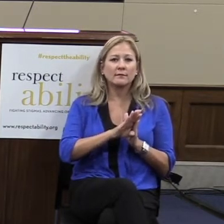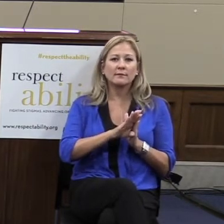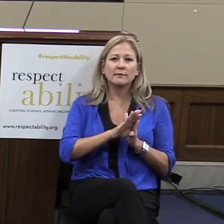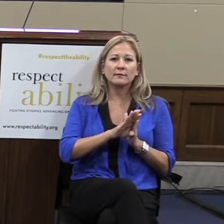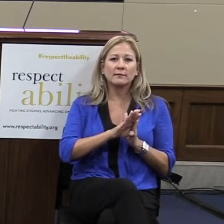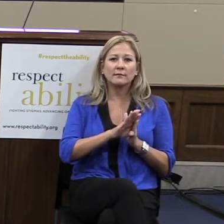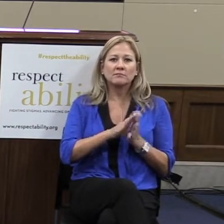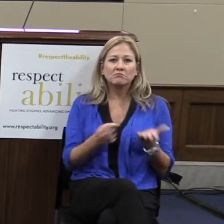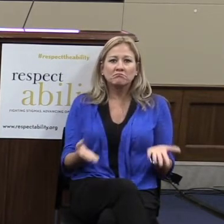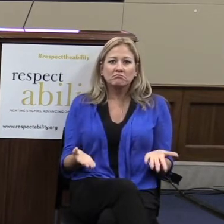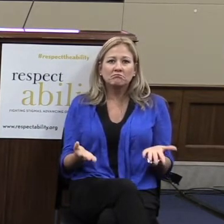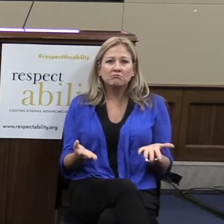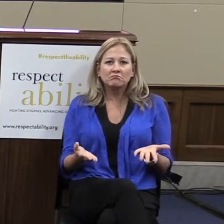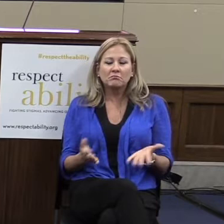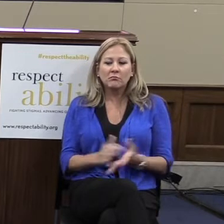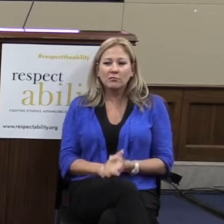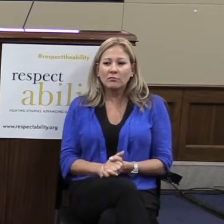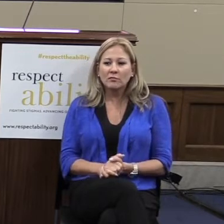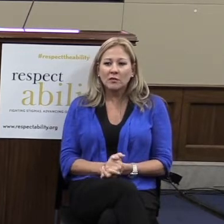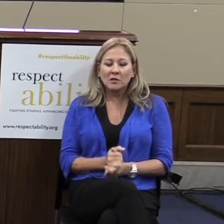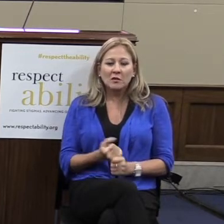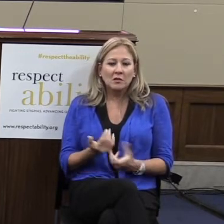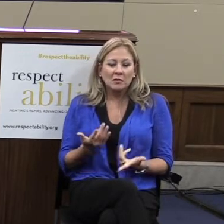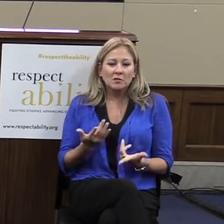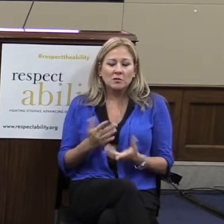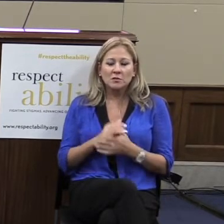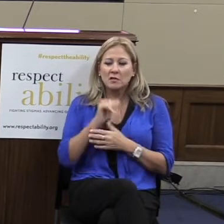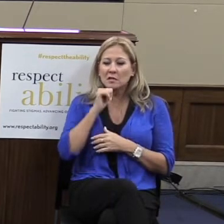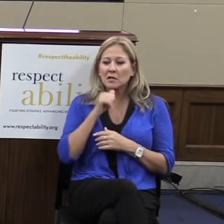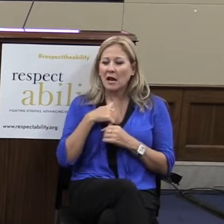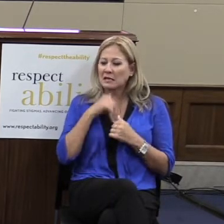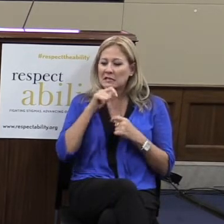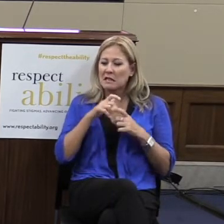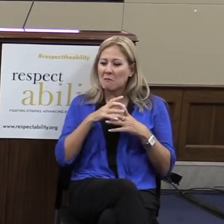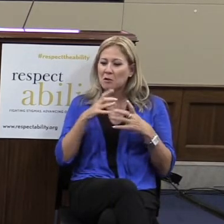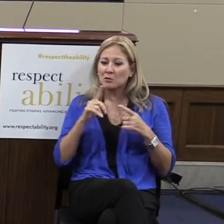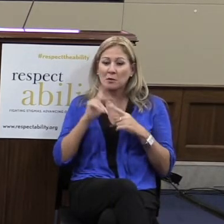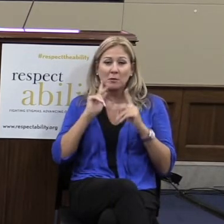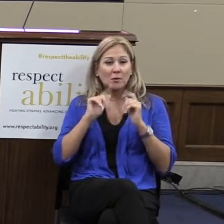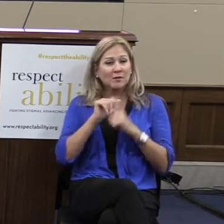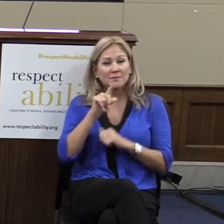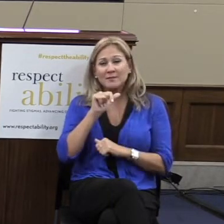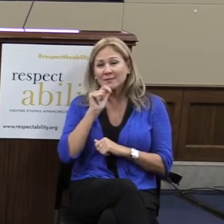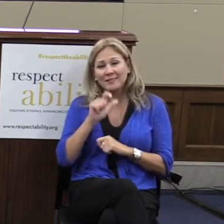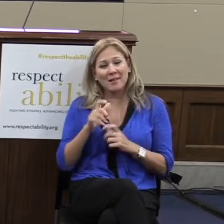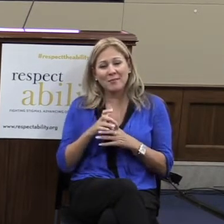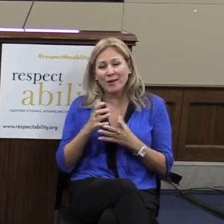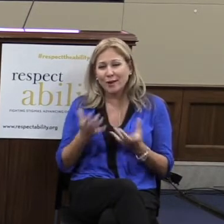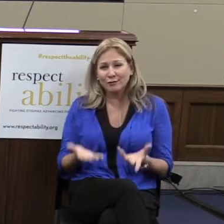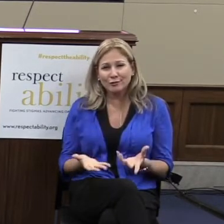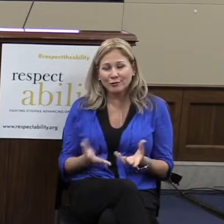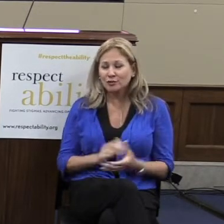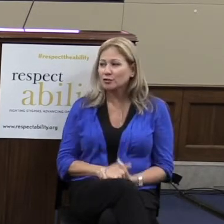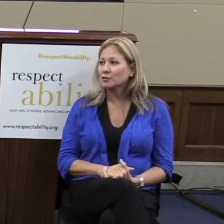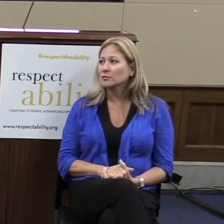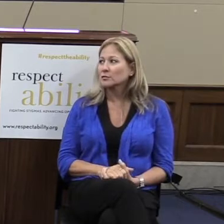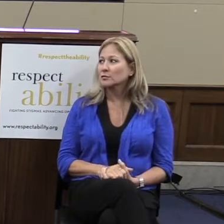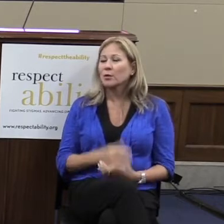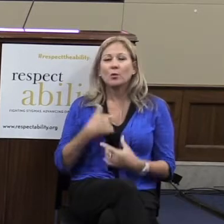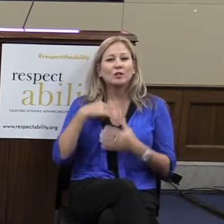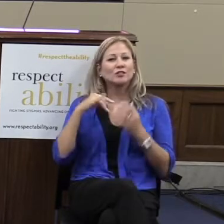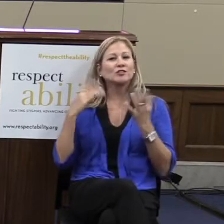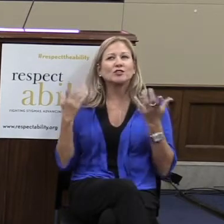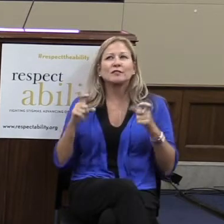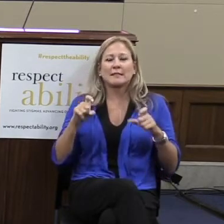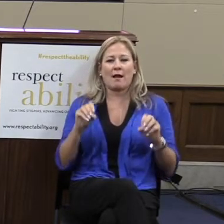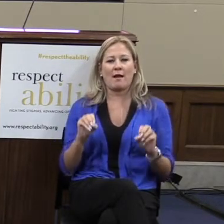there were not that many things that they needed to do to allow me to strive. Because believe it or not, people with disability don't need that much. They need the